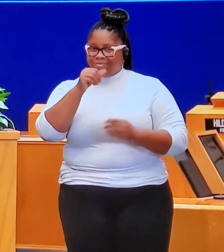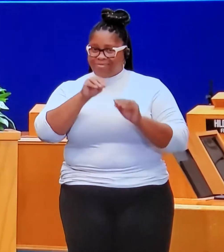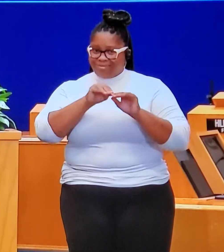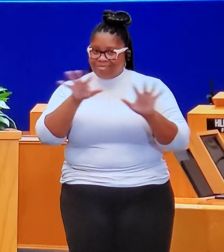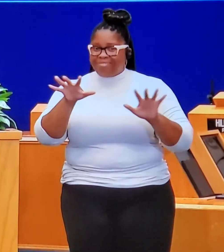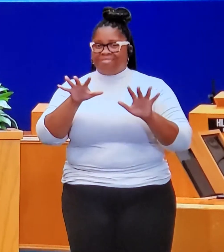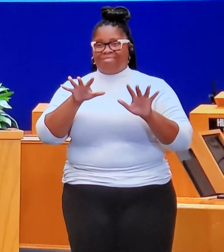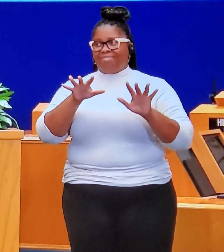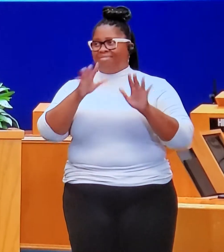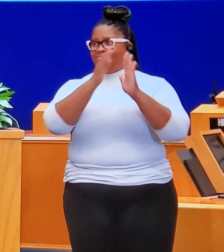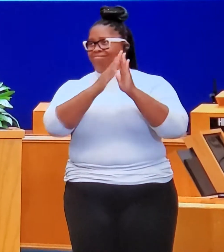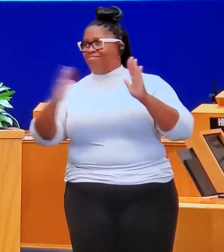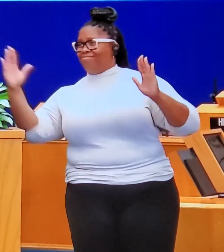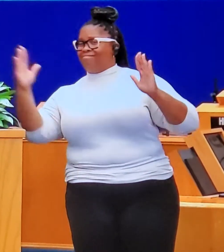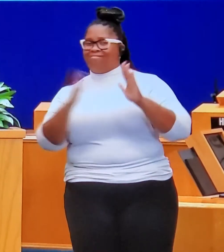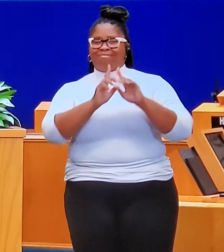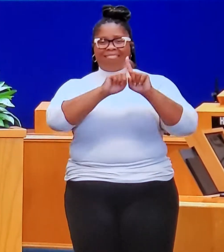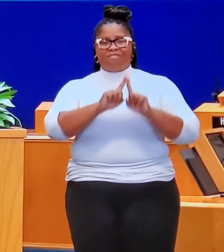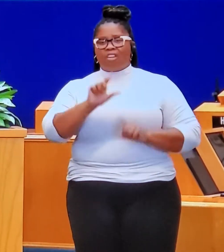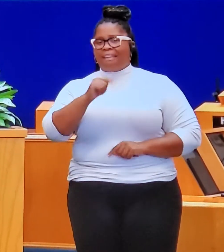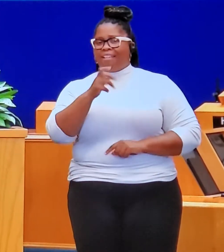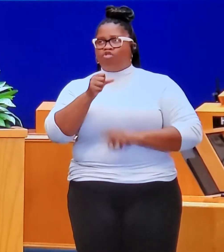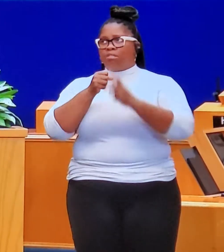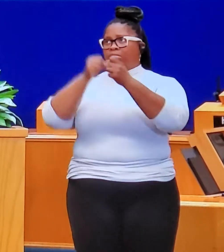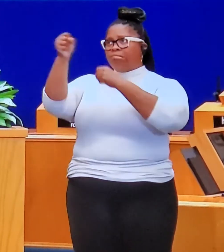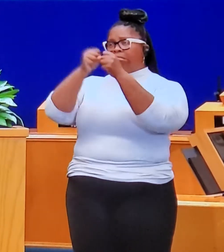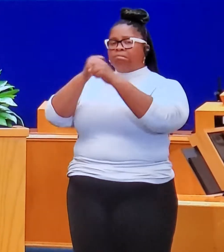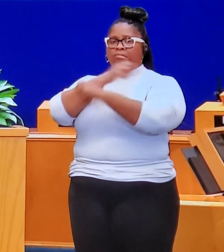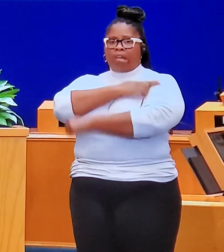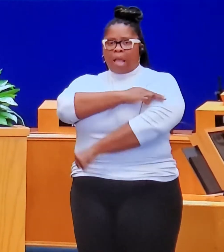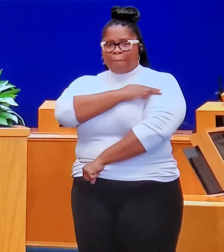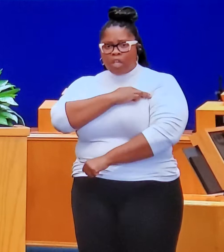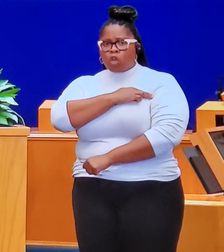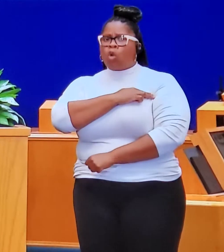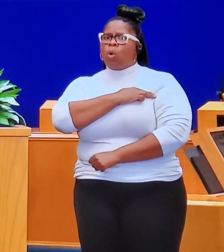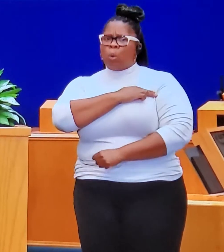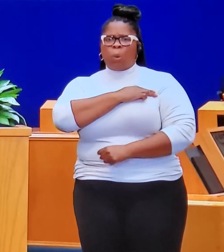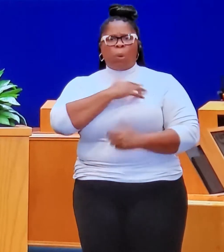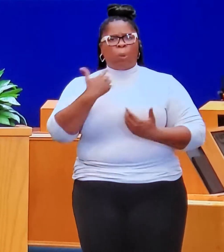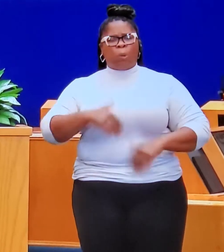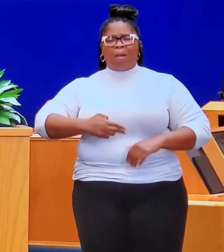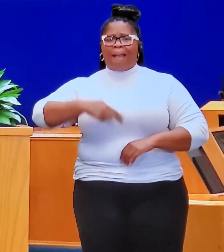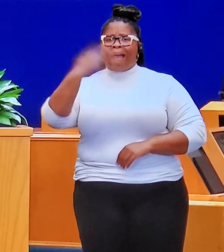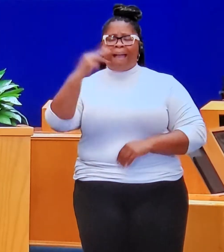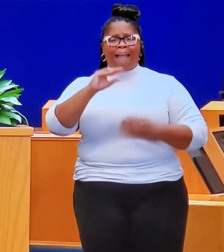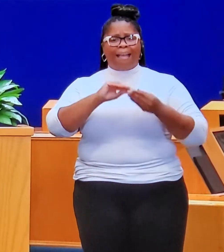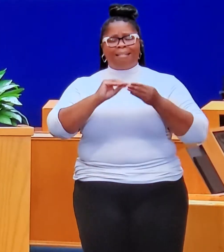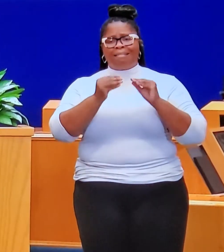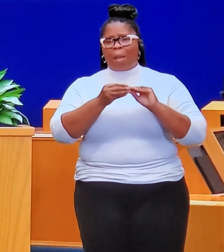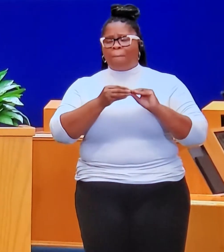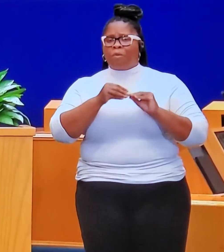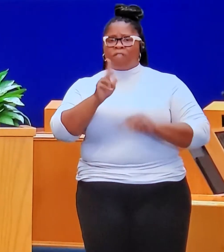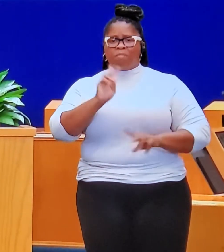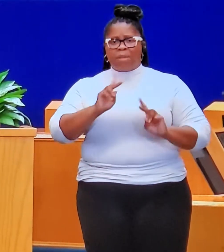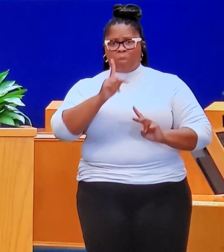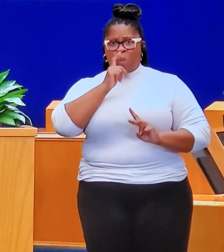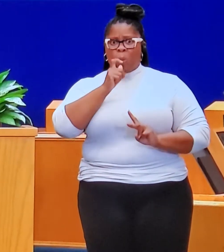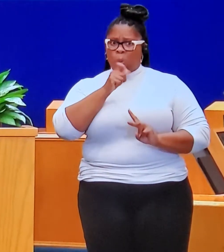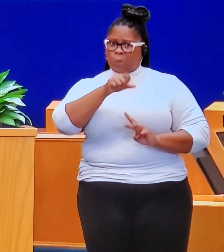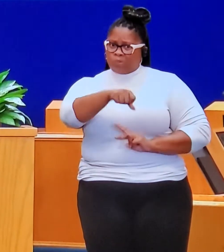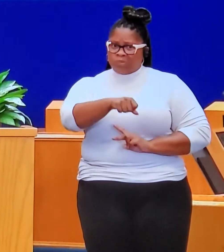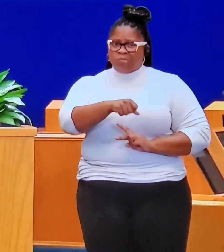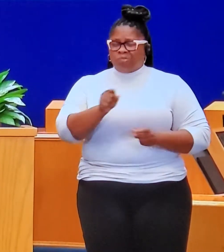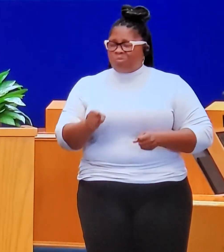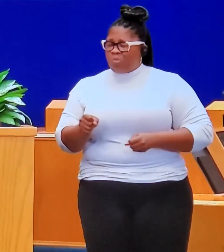amongst all age categories, and there are a significant number of people who are requiring